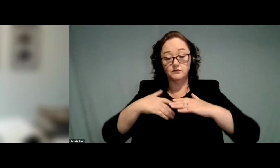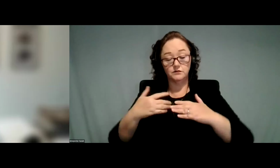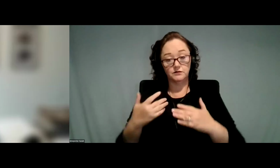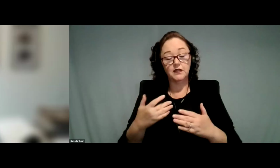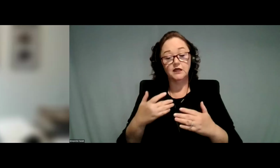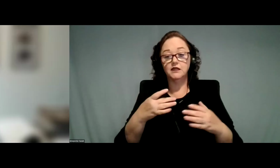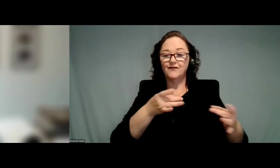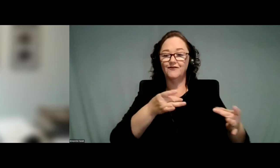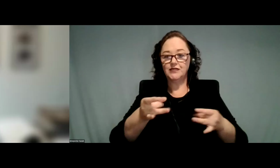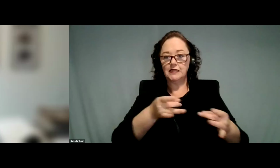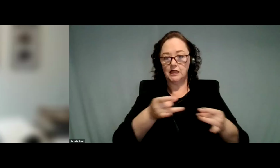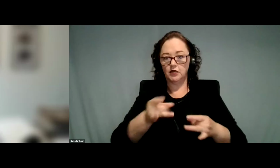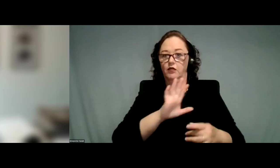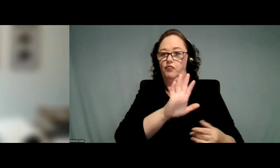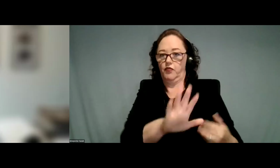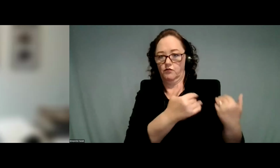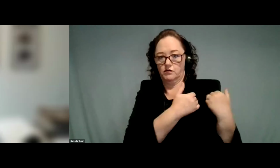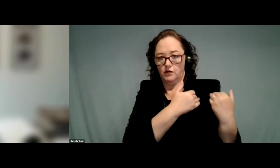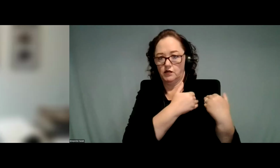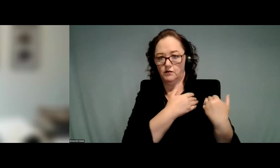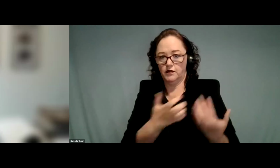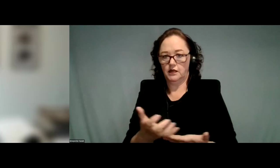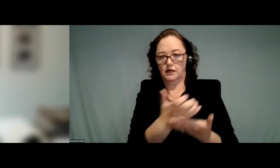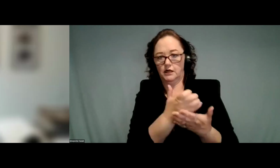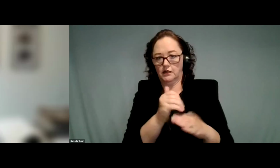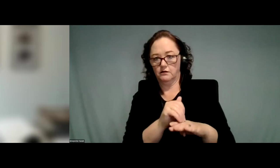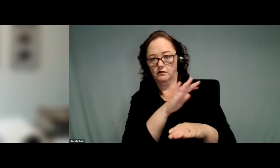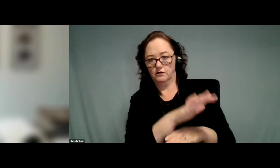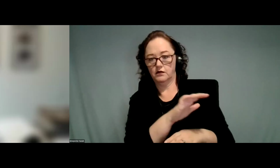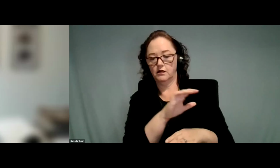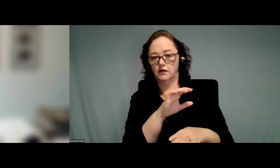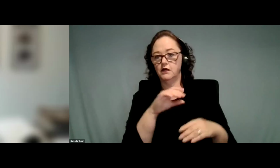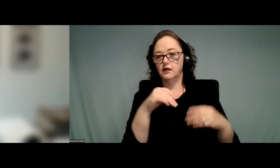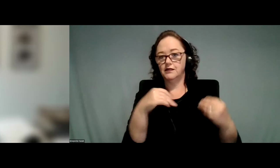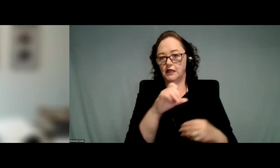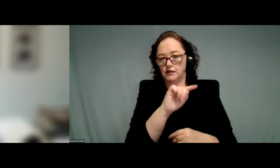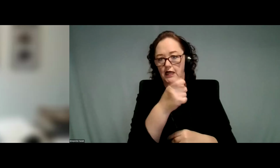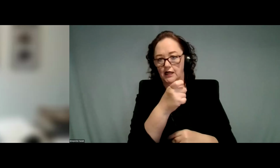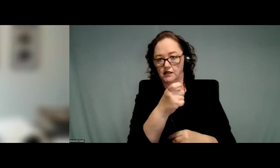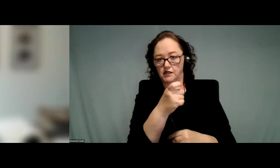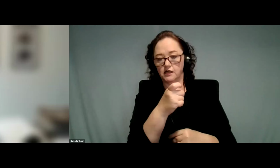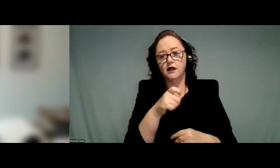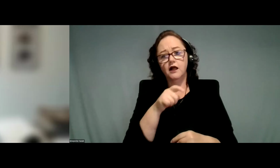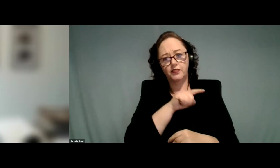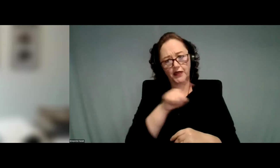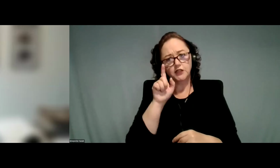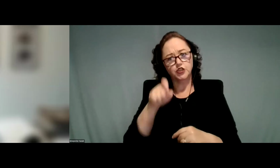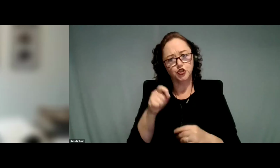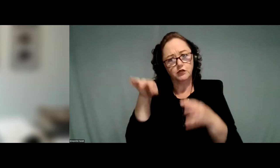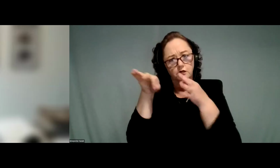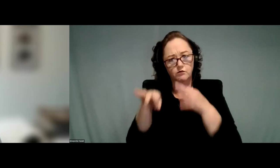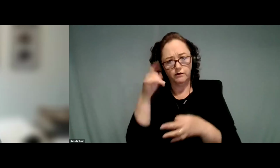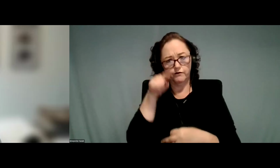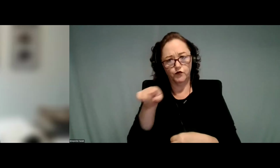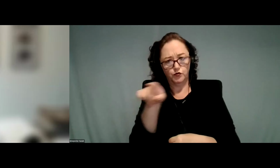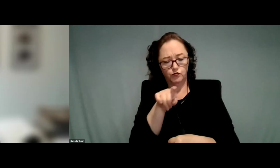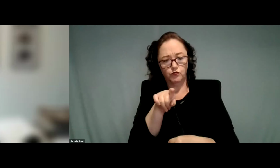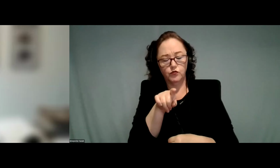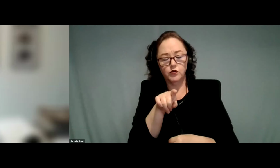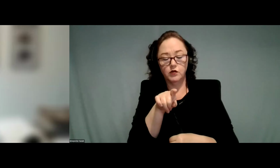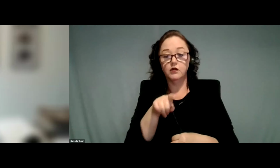to collect and remit tax on your sale. And it should be telling you that, right? And they themselves, the marketplace facilitators, are required to register